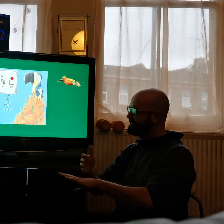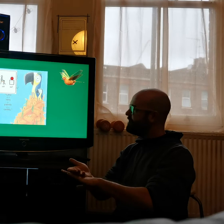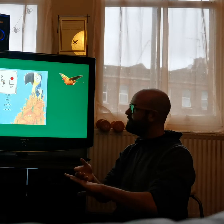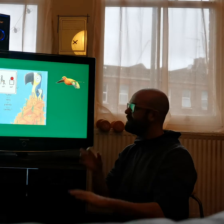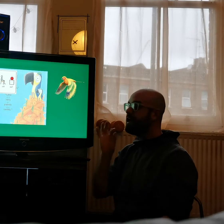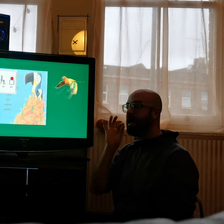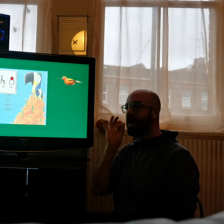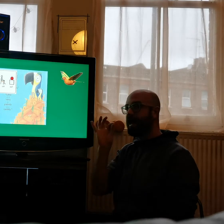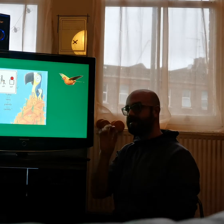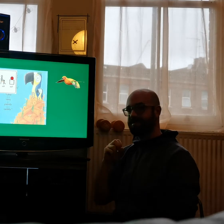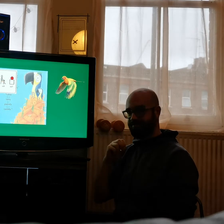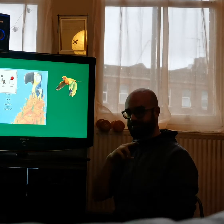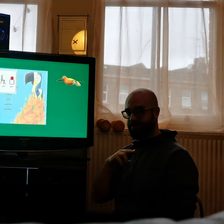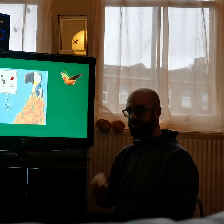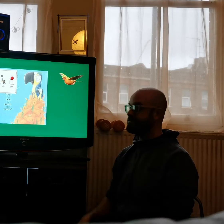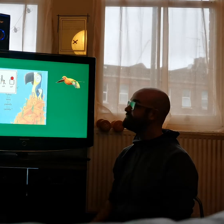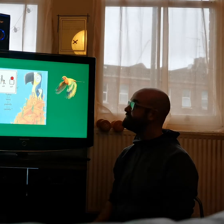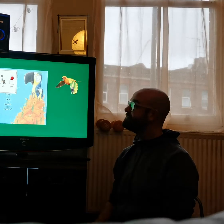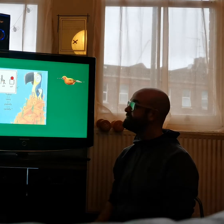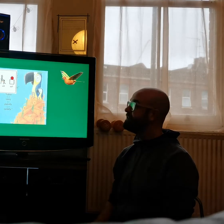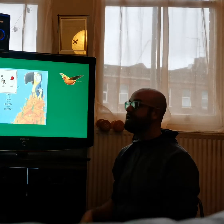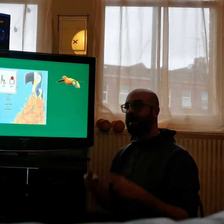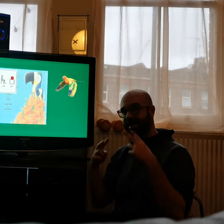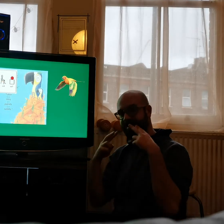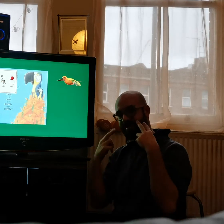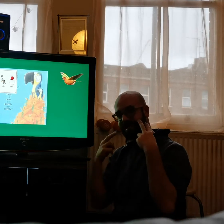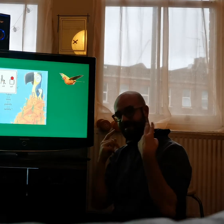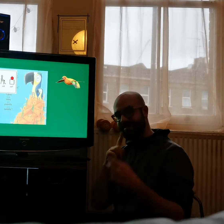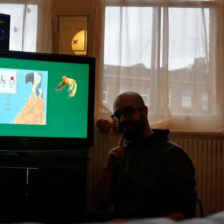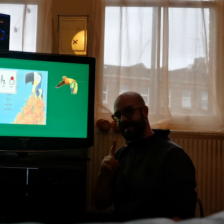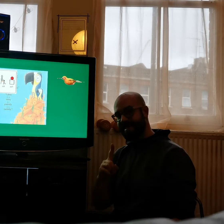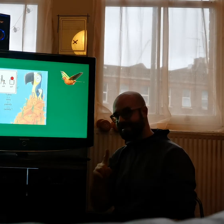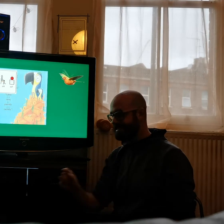on? Asked the frog. And the cat said,